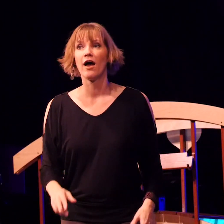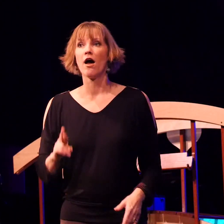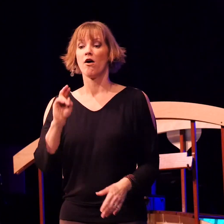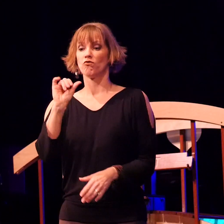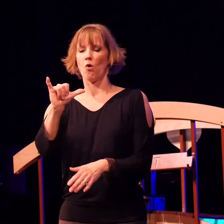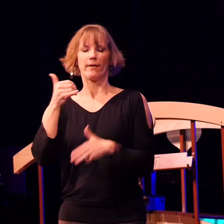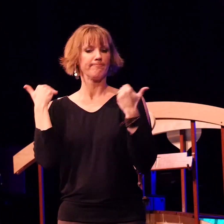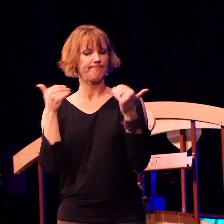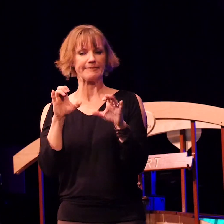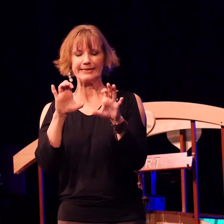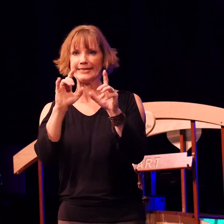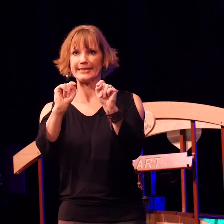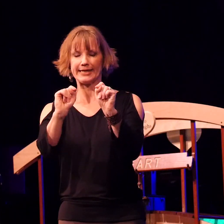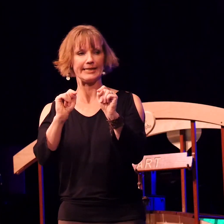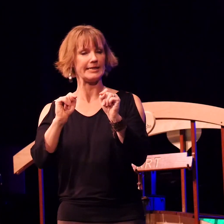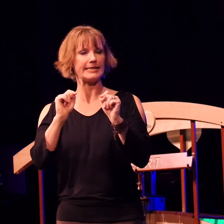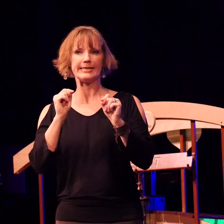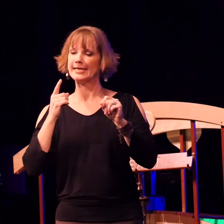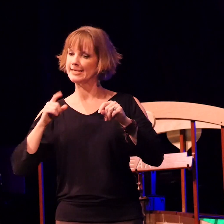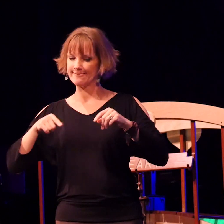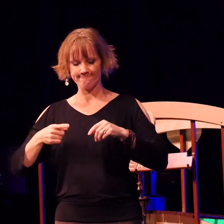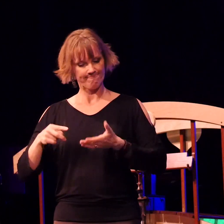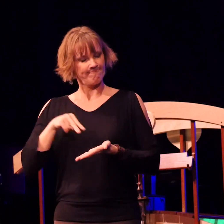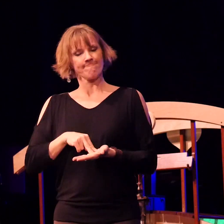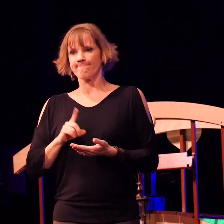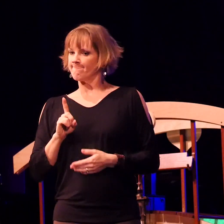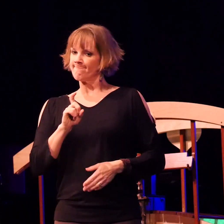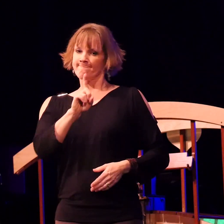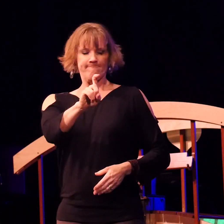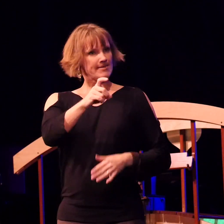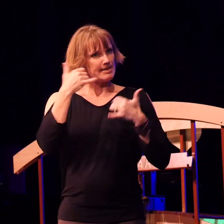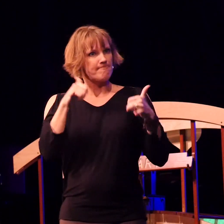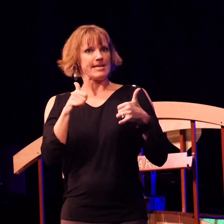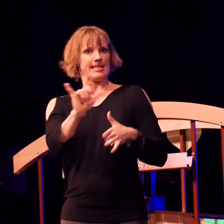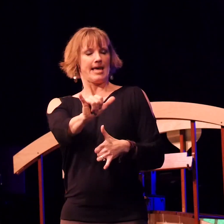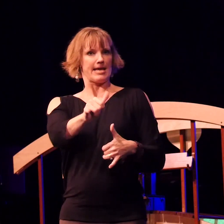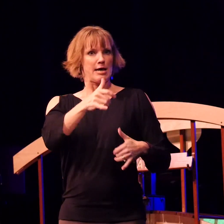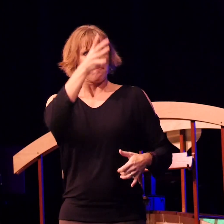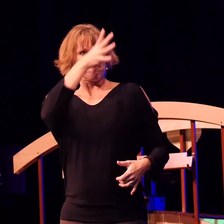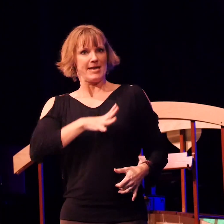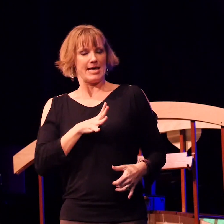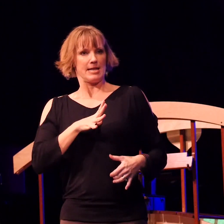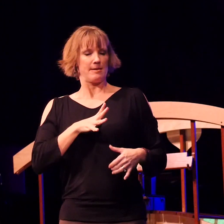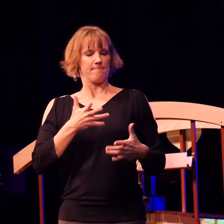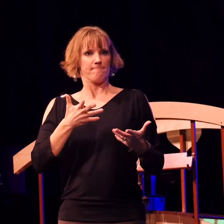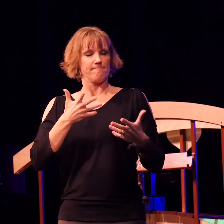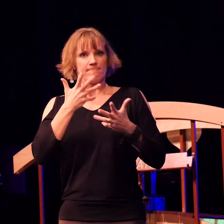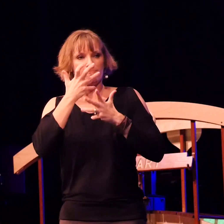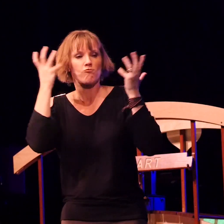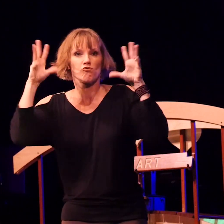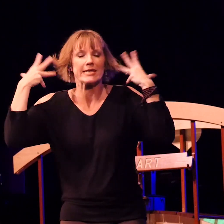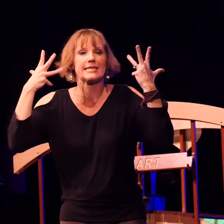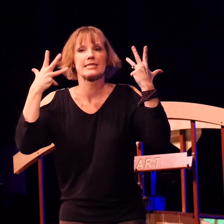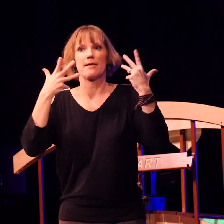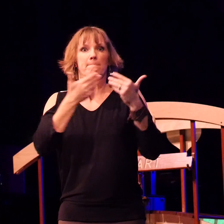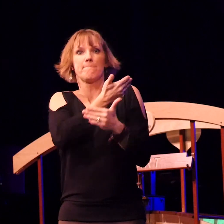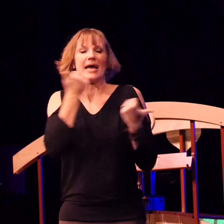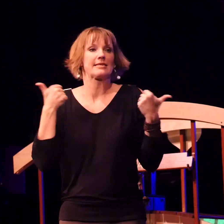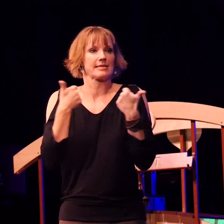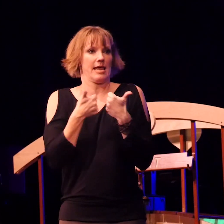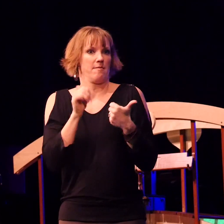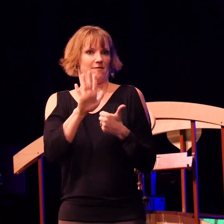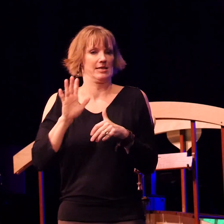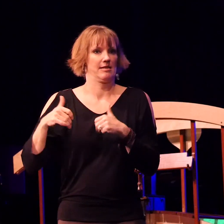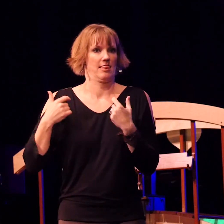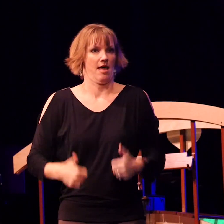did that. And he went out and he played like a man possessed. He played the best game of his life,